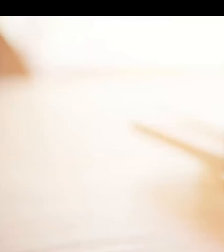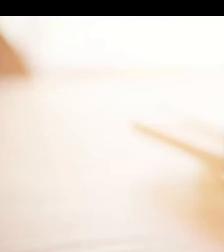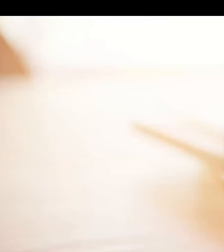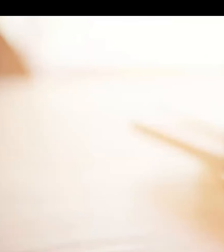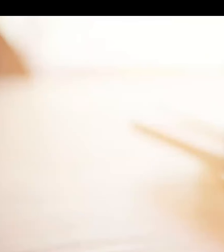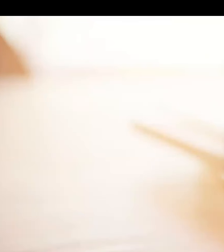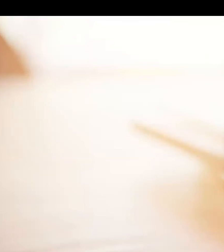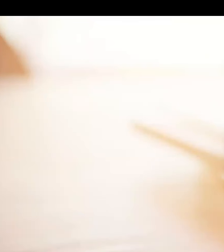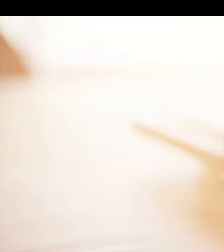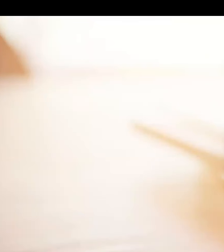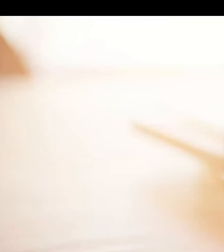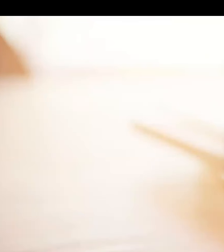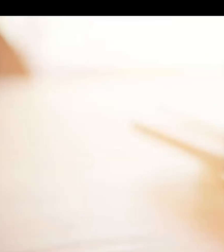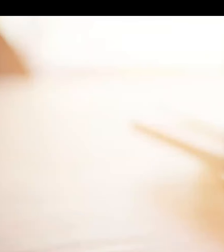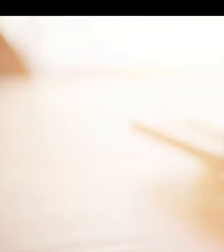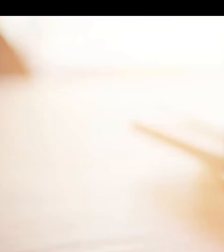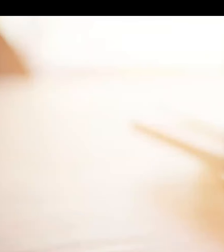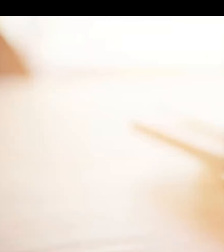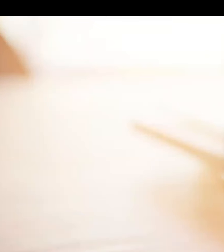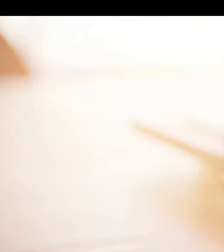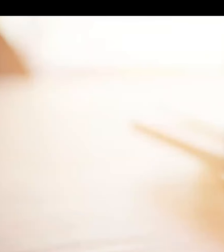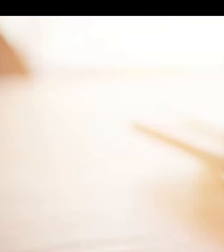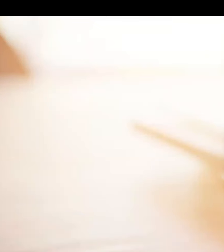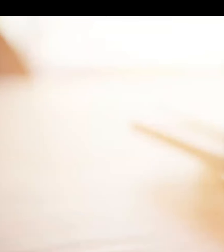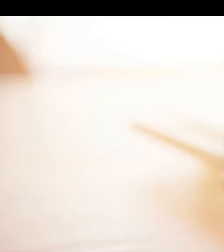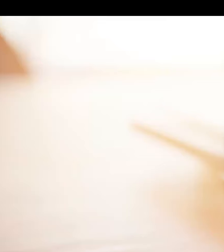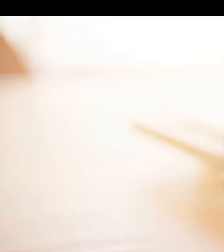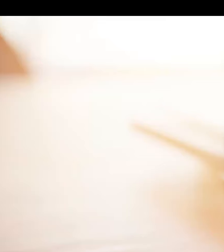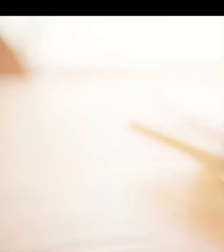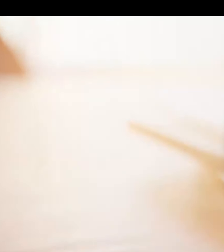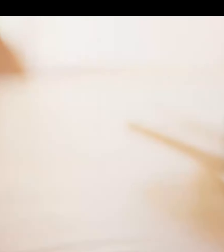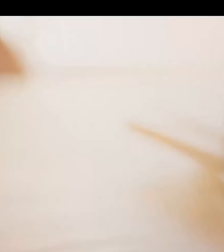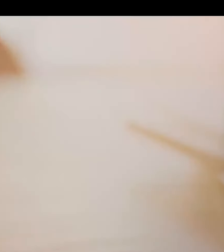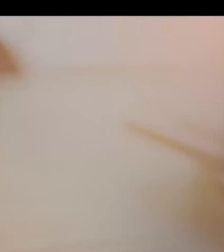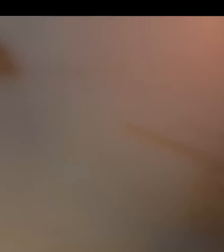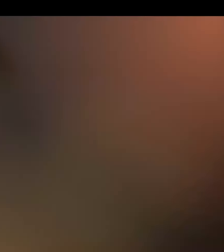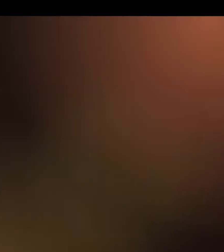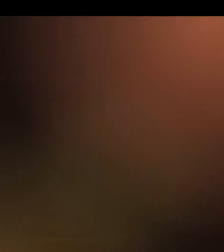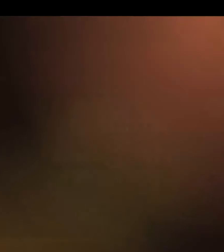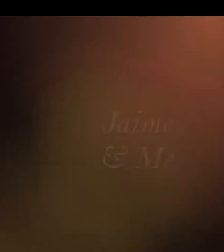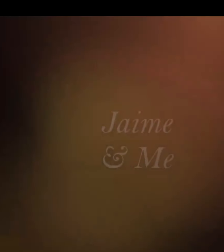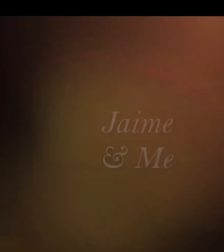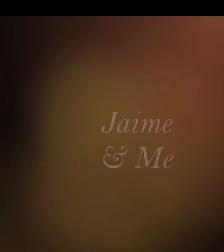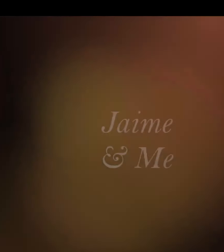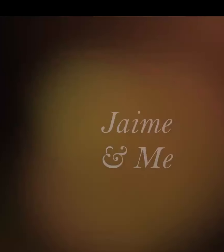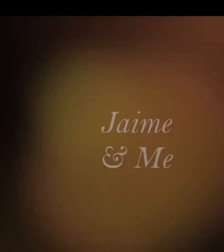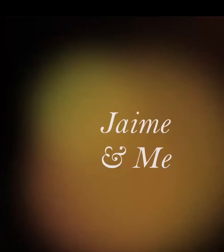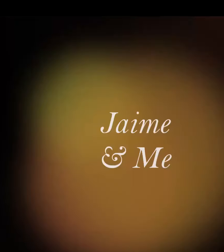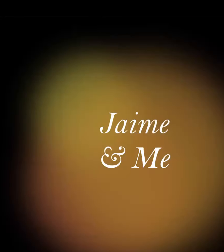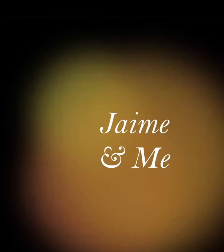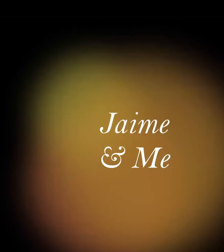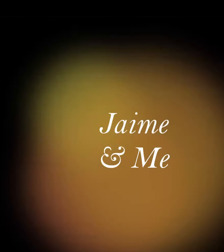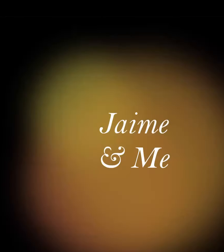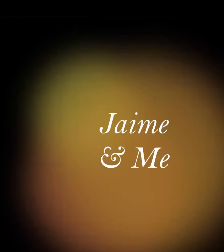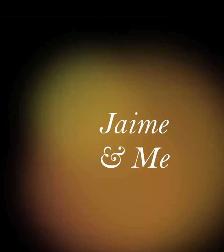So over the past 4 years, and you can advance the slide, I've been parenting my daughter, Jamie, which